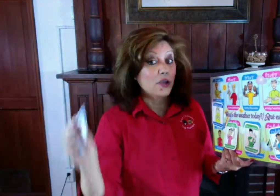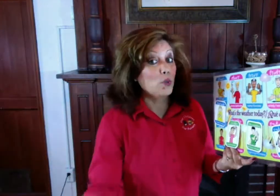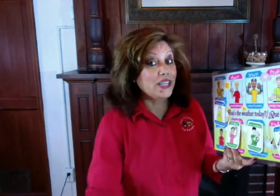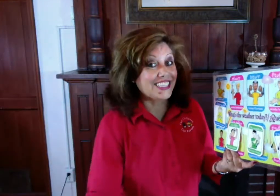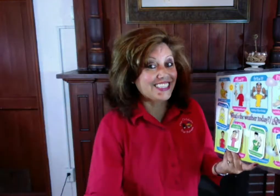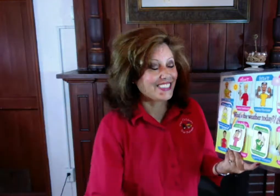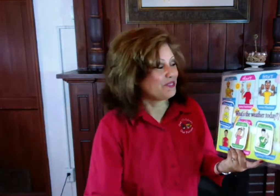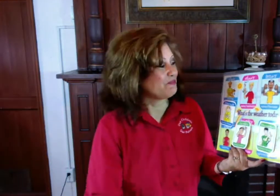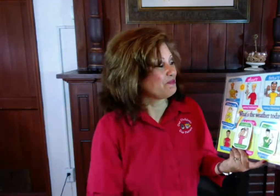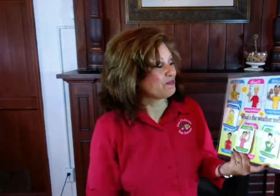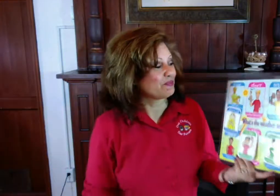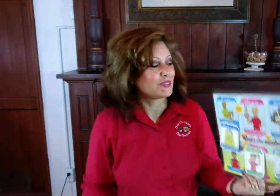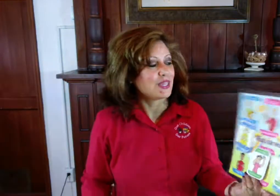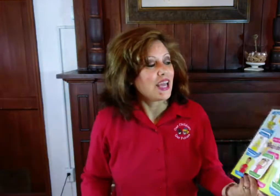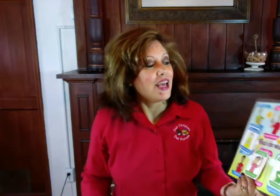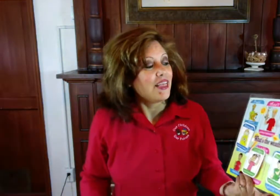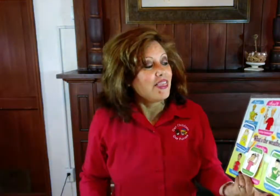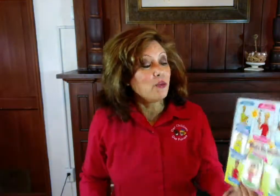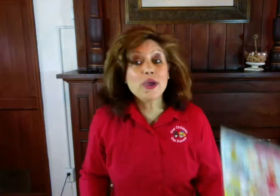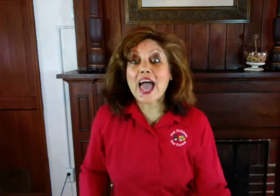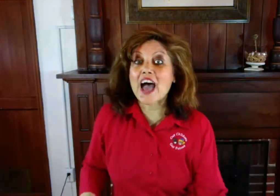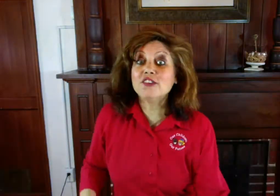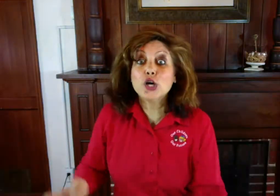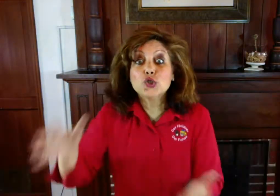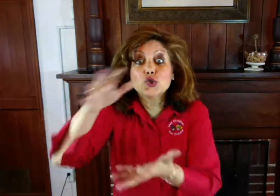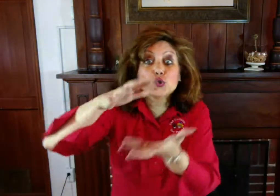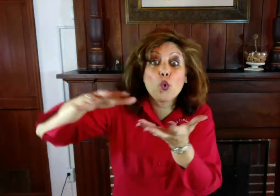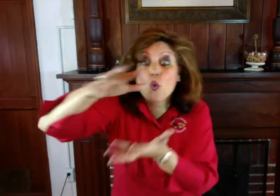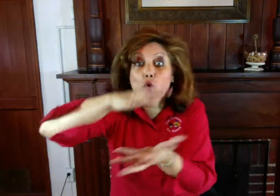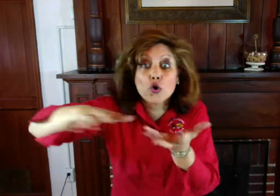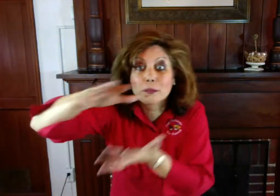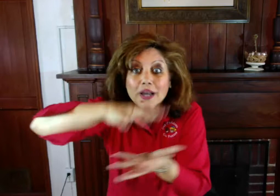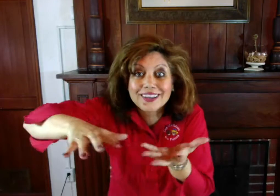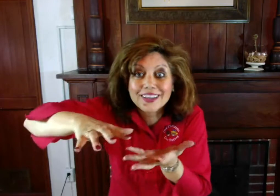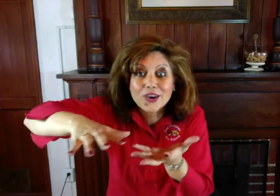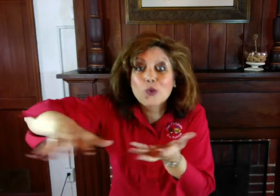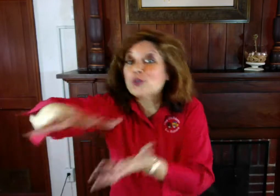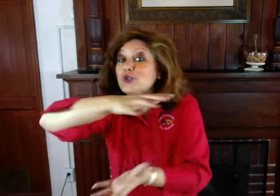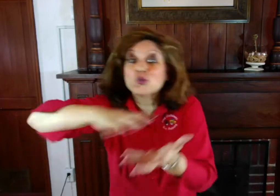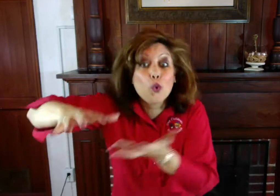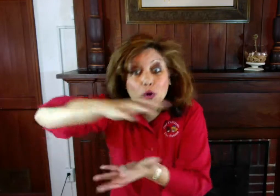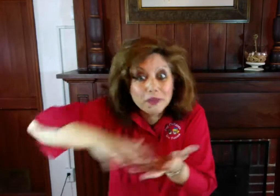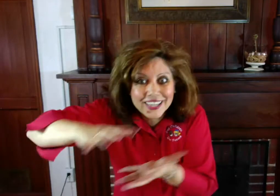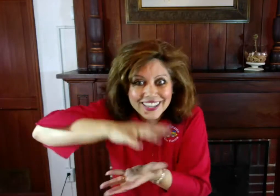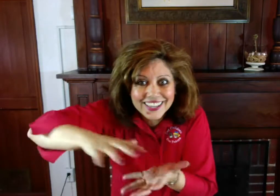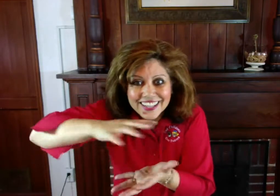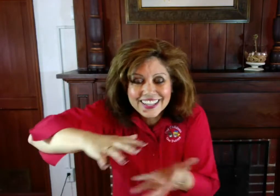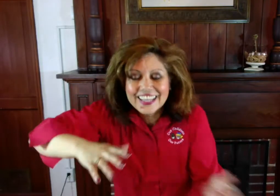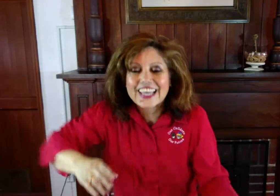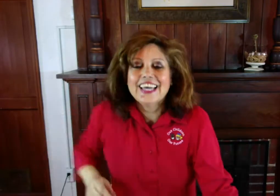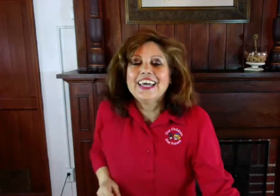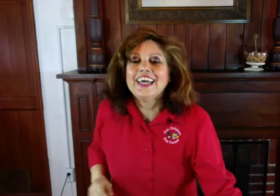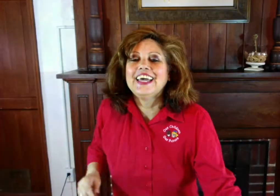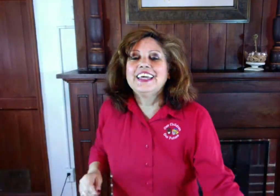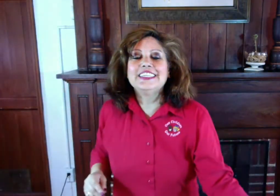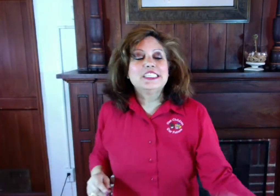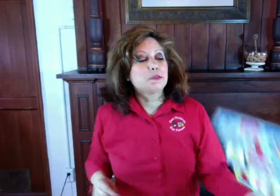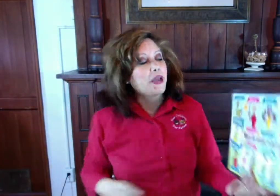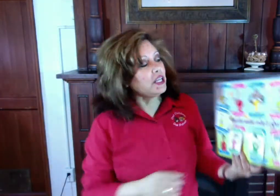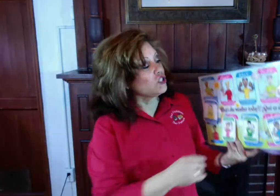Windy. Then we have storm or stormy. And in Spanish